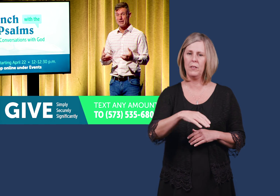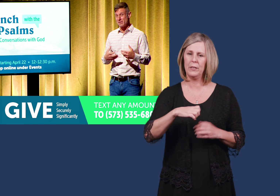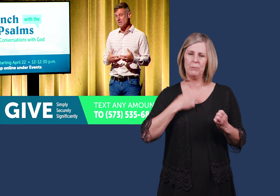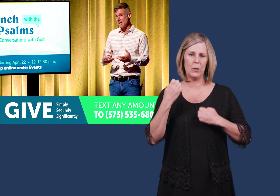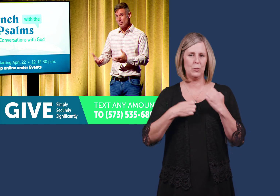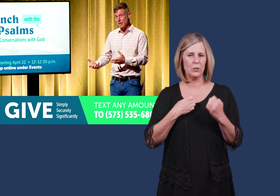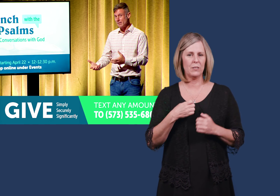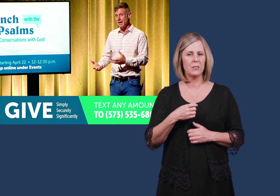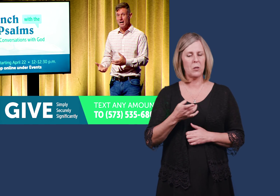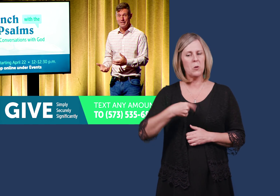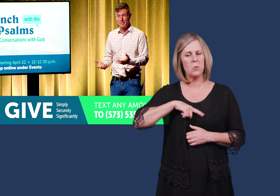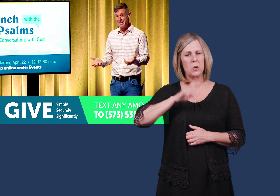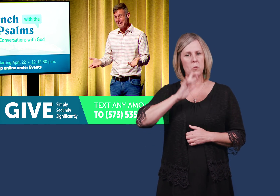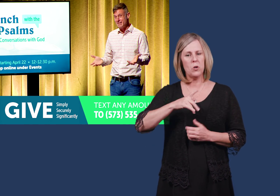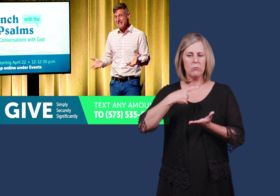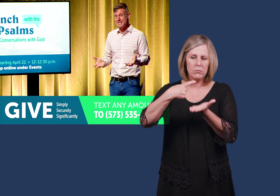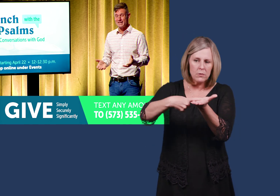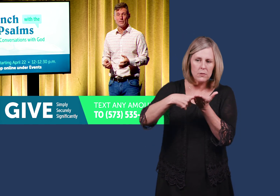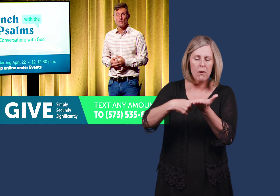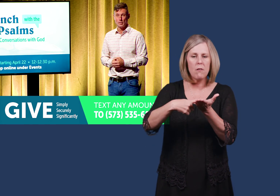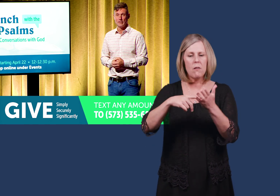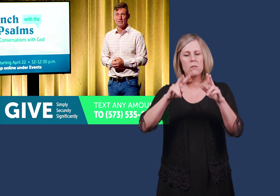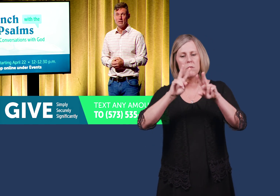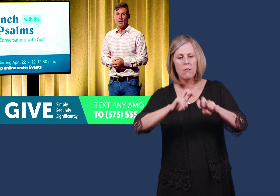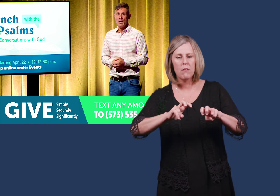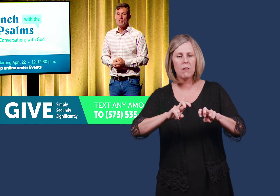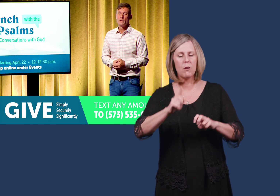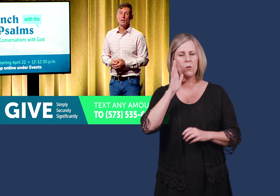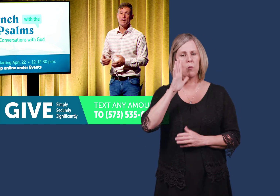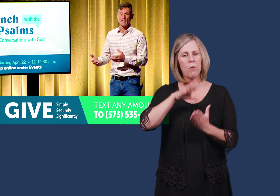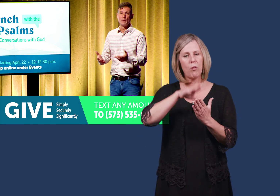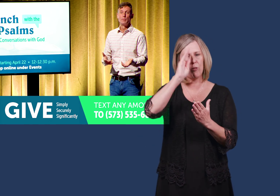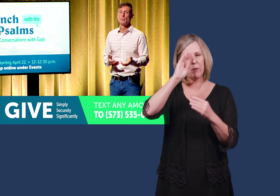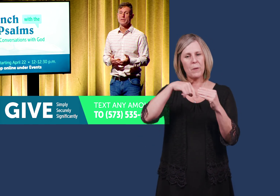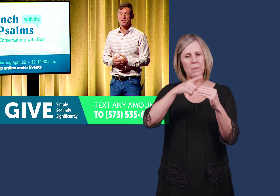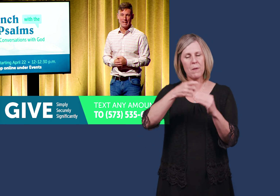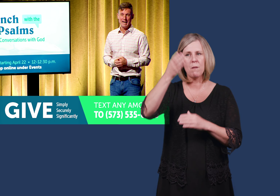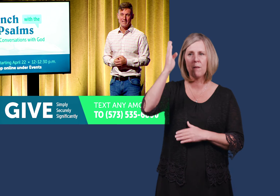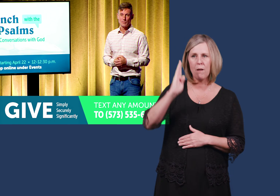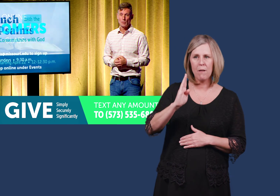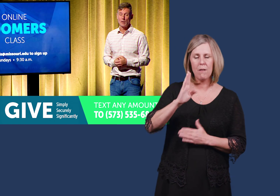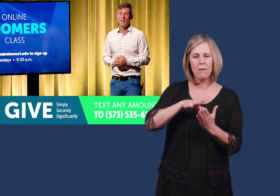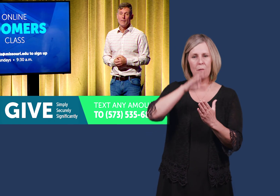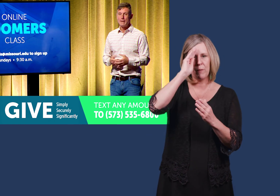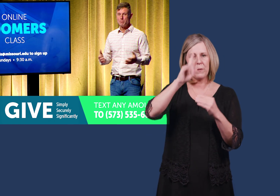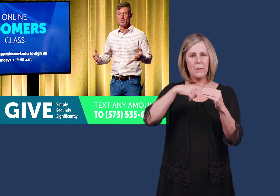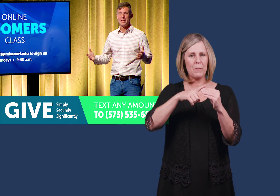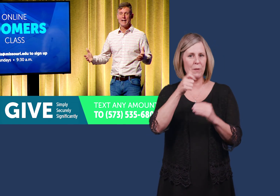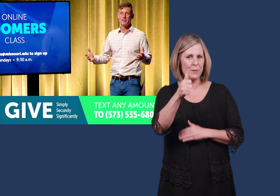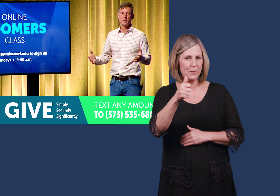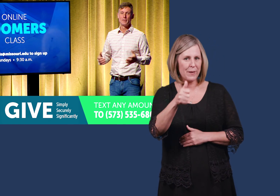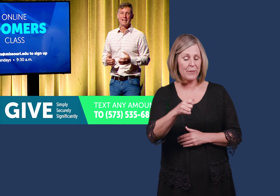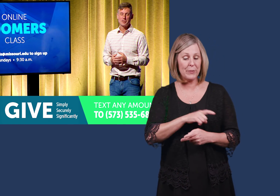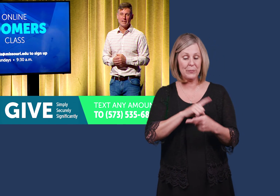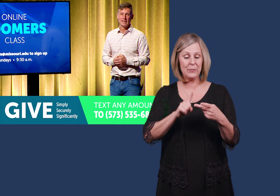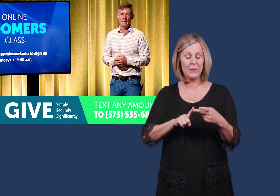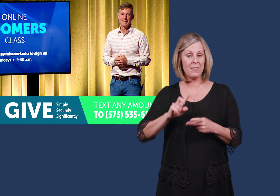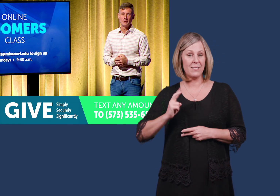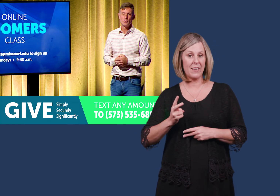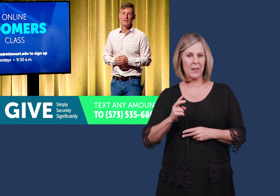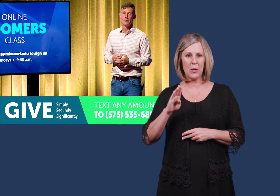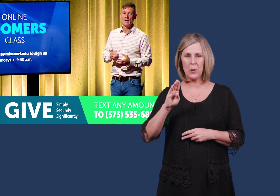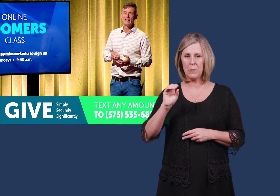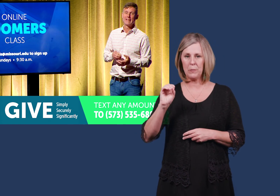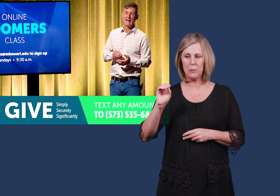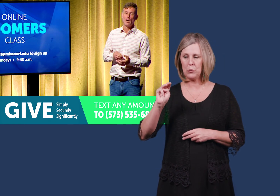lot about yourself, about God, and about how He's there for you. We also have a boomers class for people in that generation, and